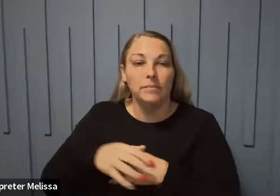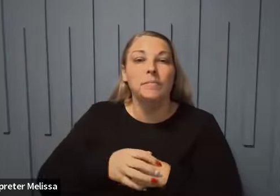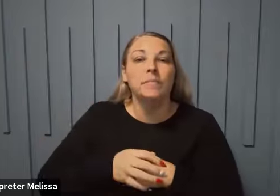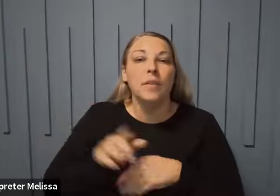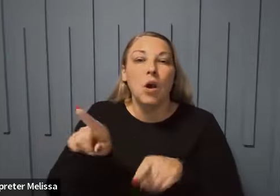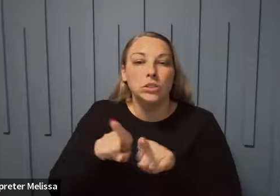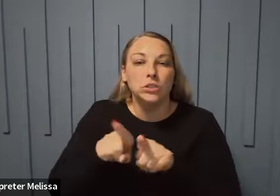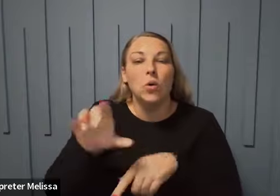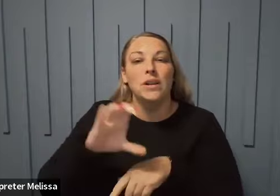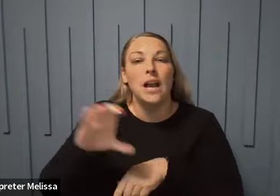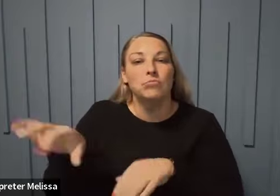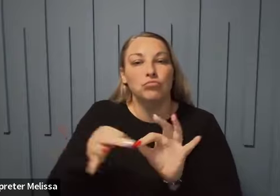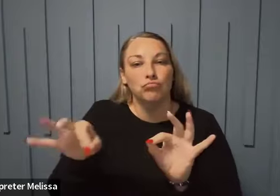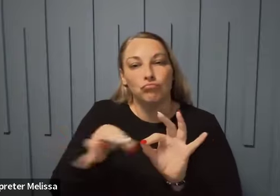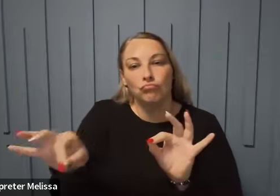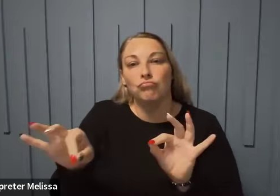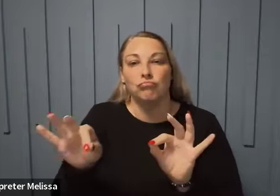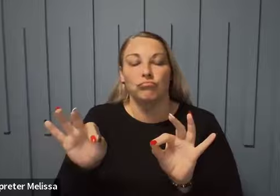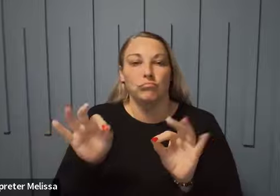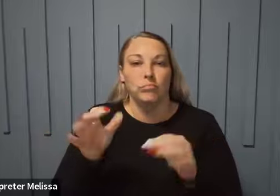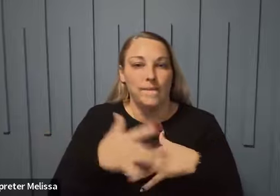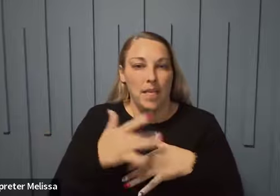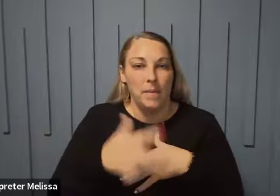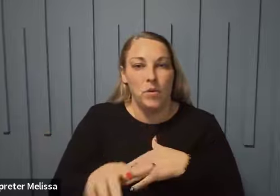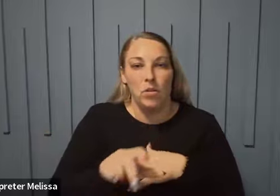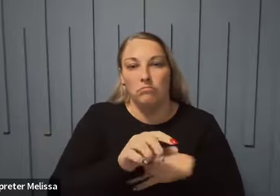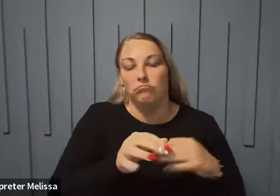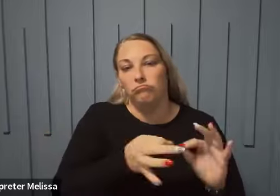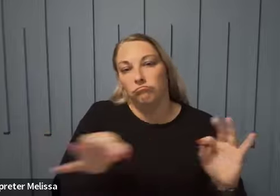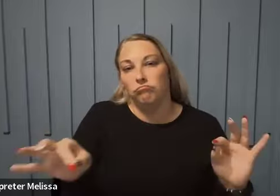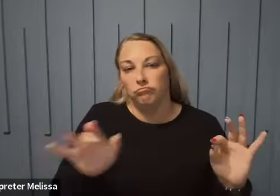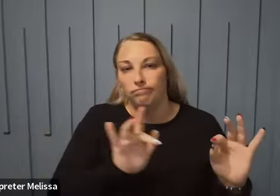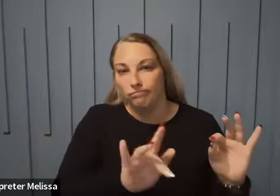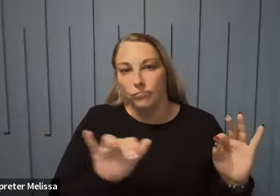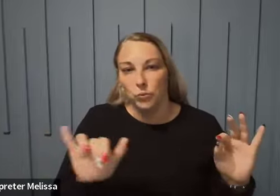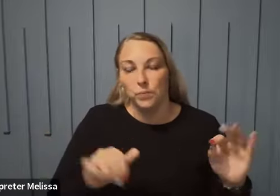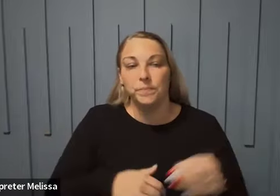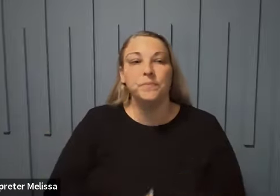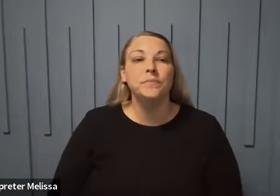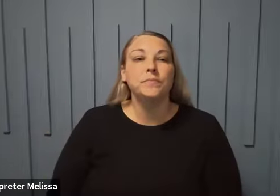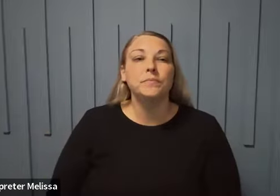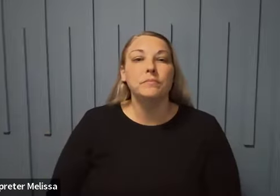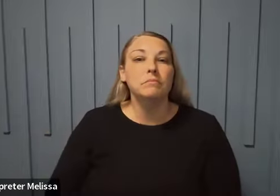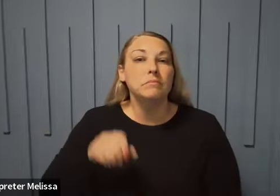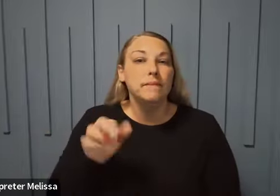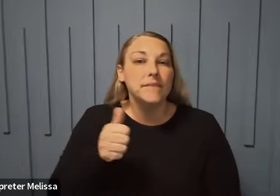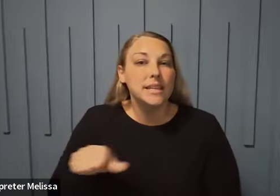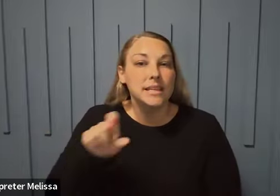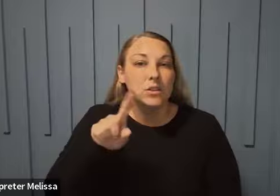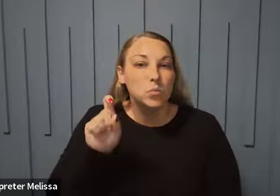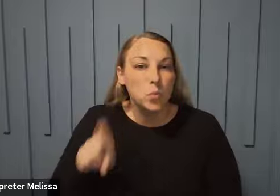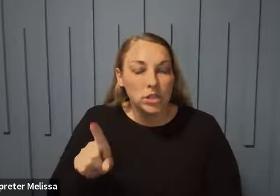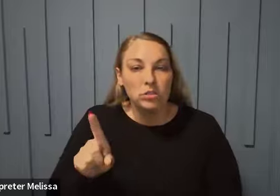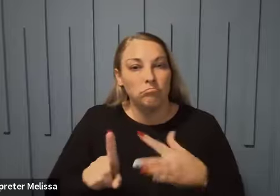of your Zoom panel as well. If you have questions, you can put them in the